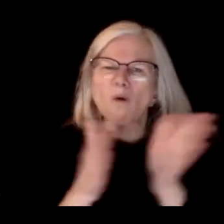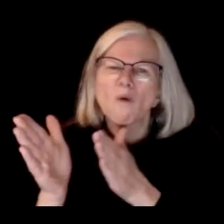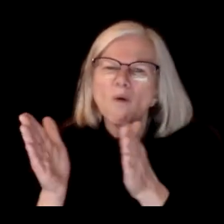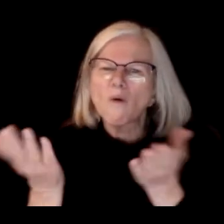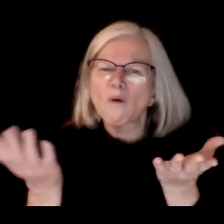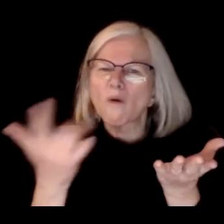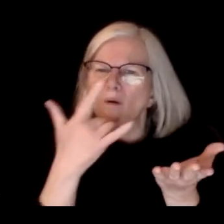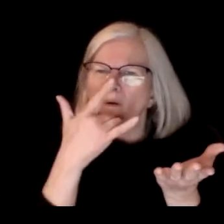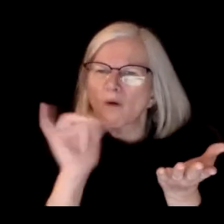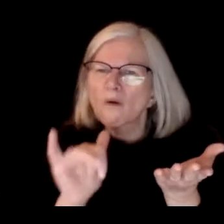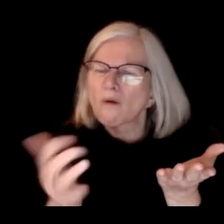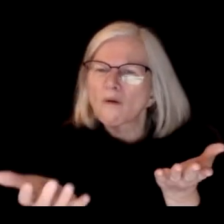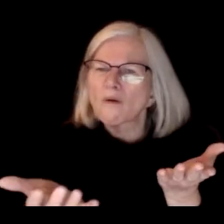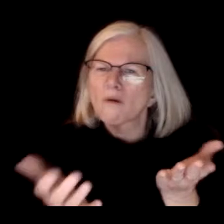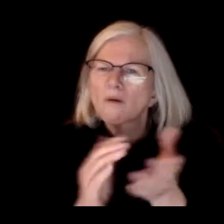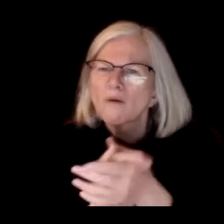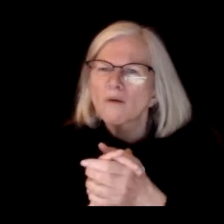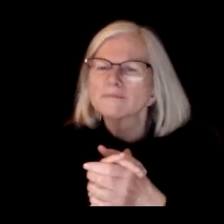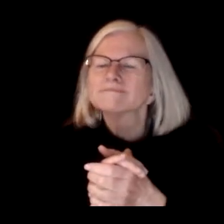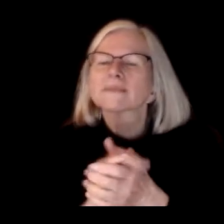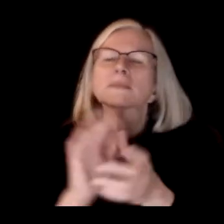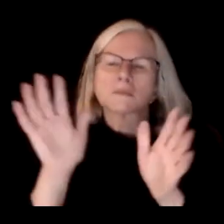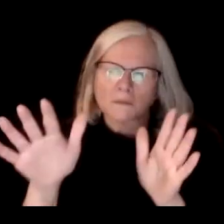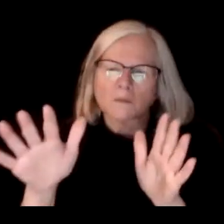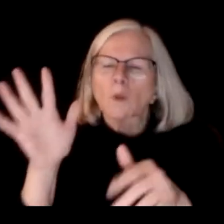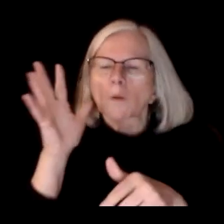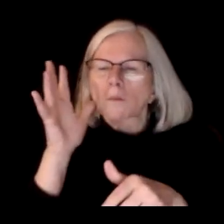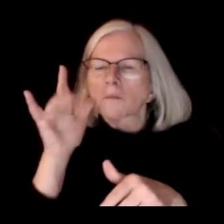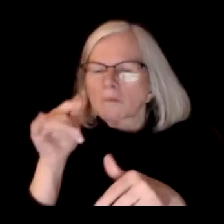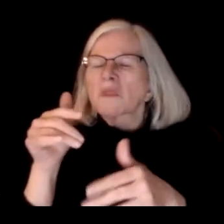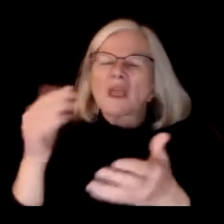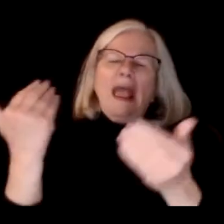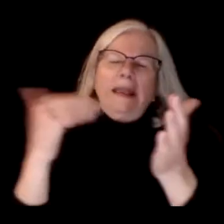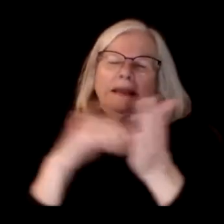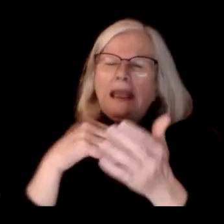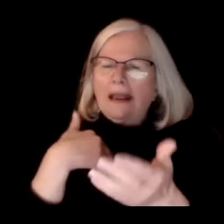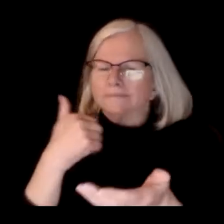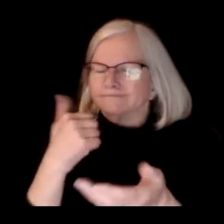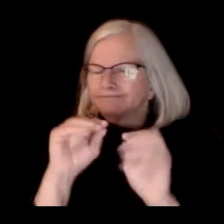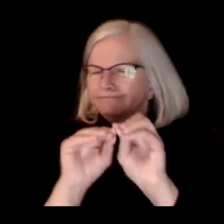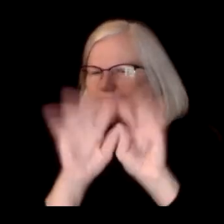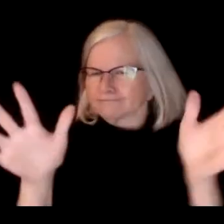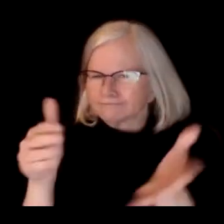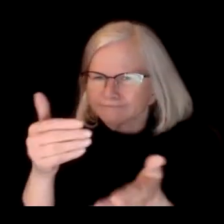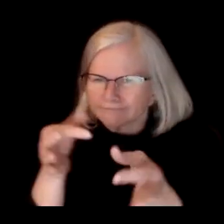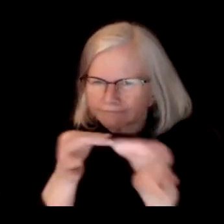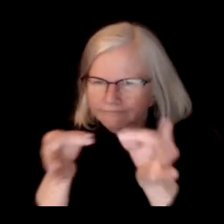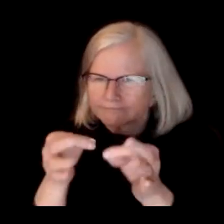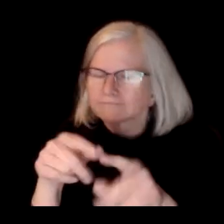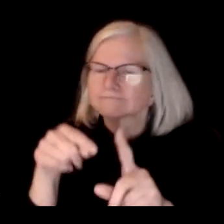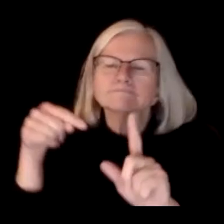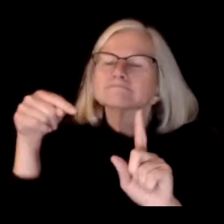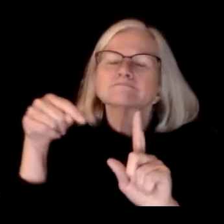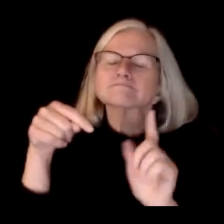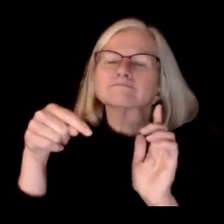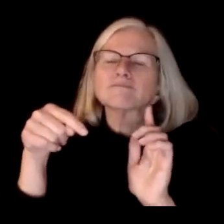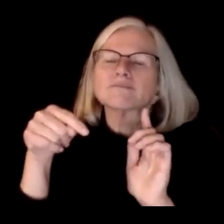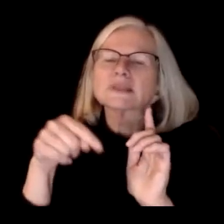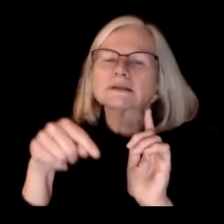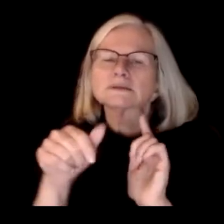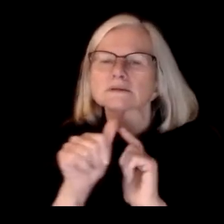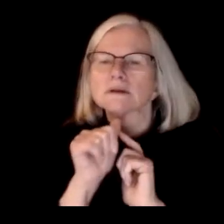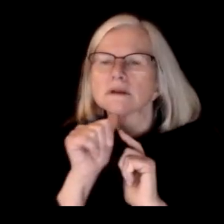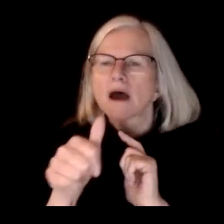the intent of today's guidance to providers. This is not the unveiling of our